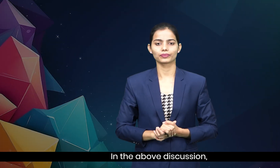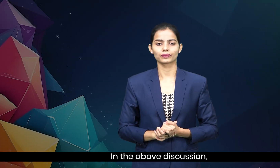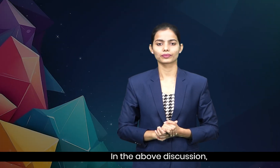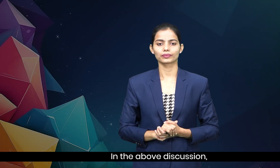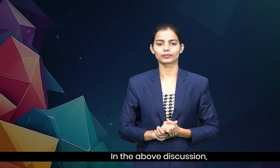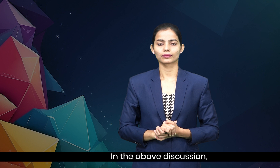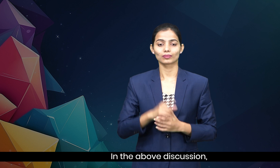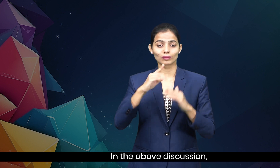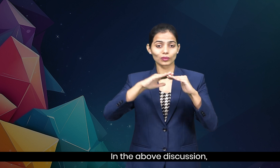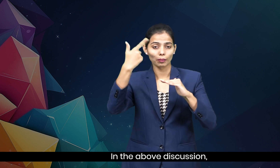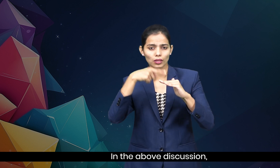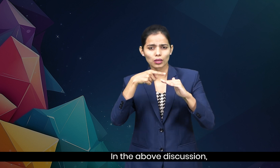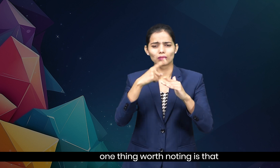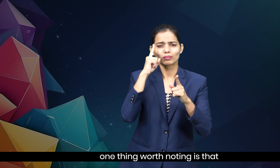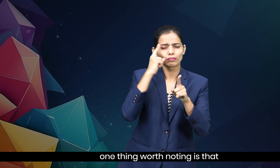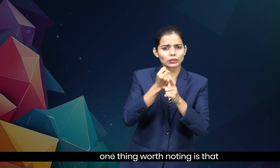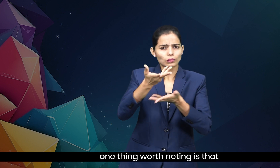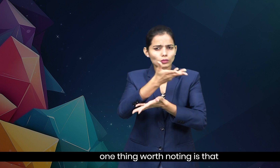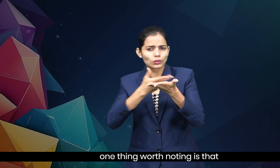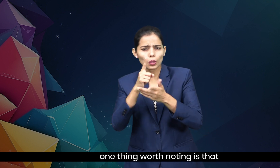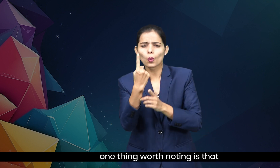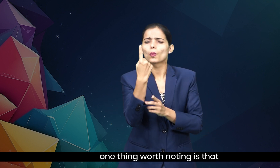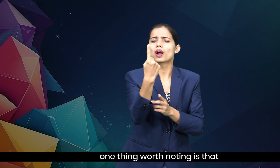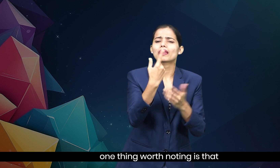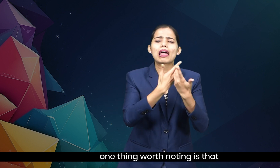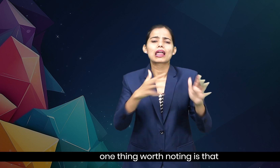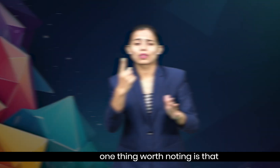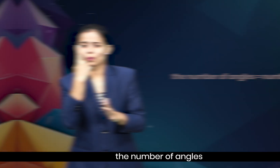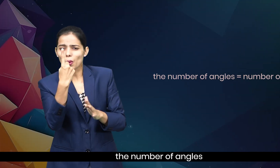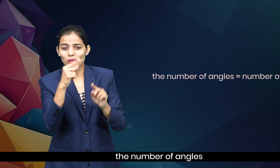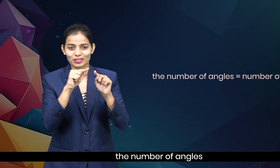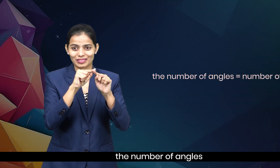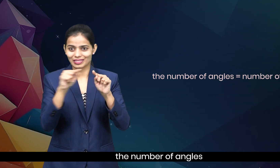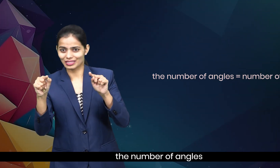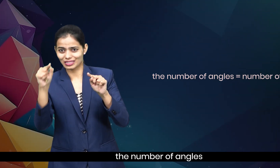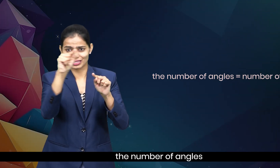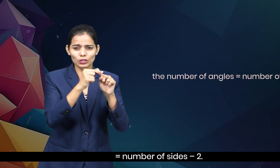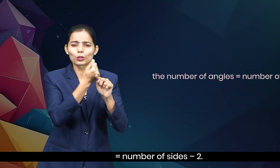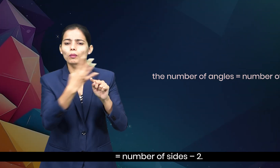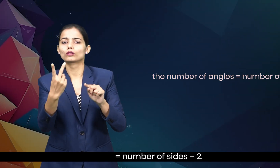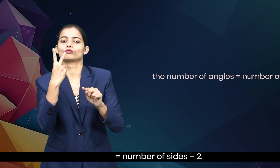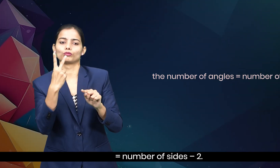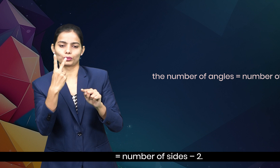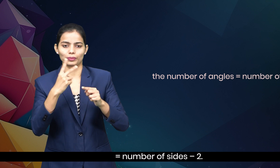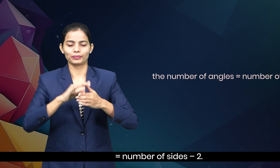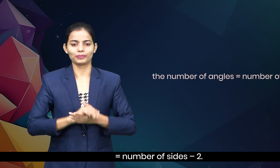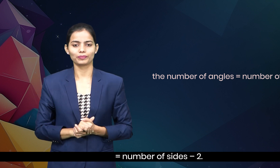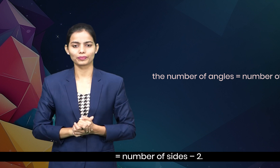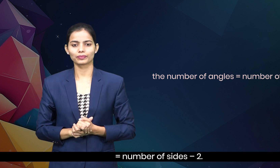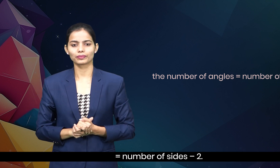In the above discussion, one thing worth noting is that the number of angles is equal to number of sides minus